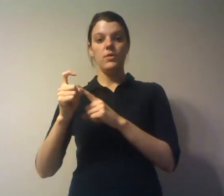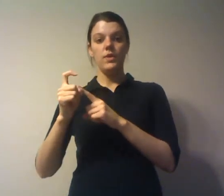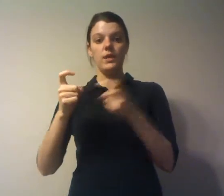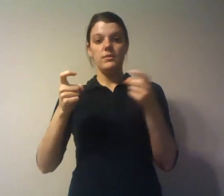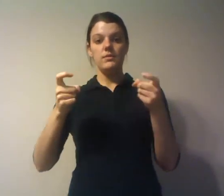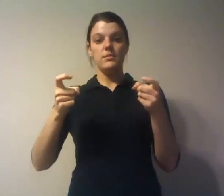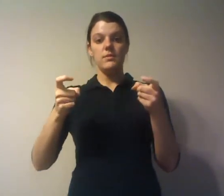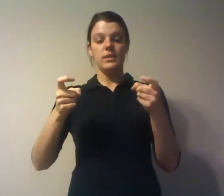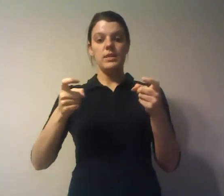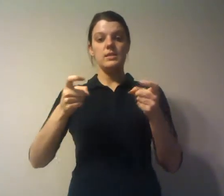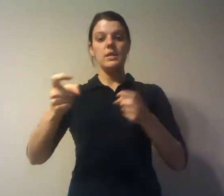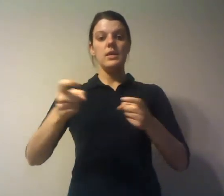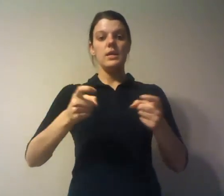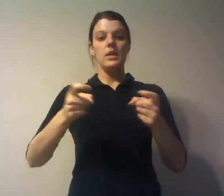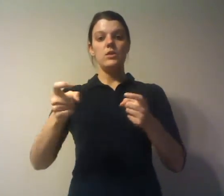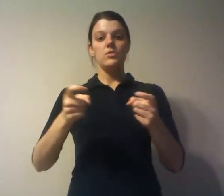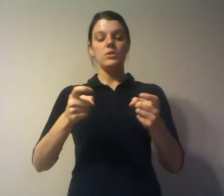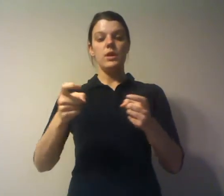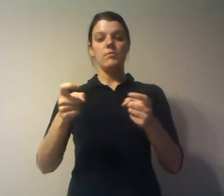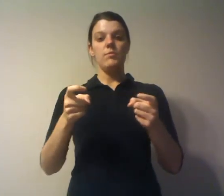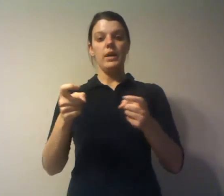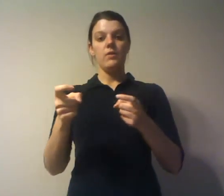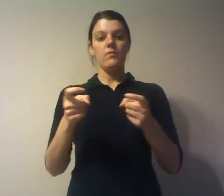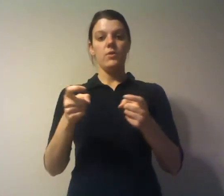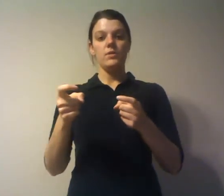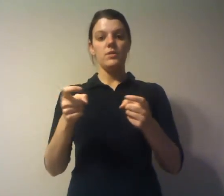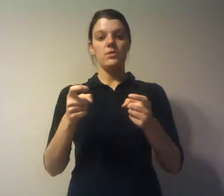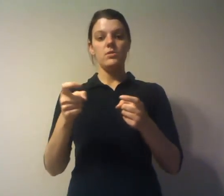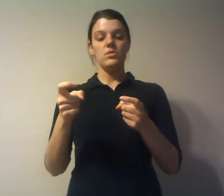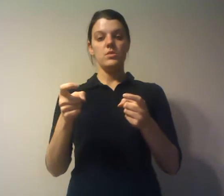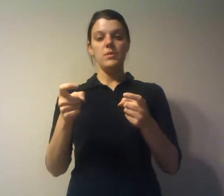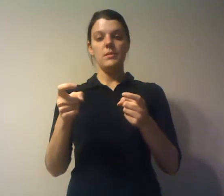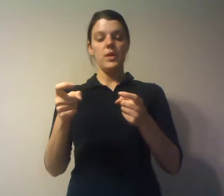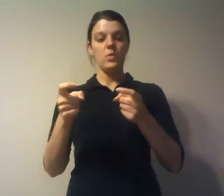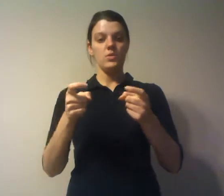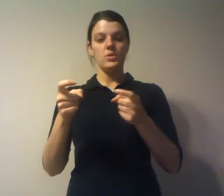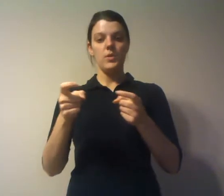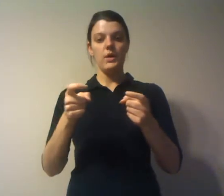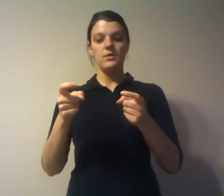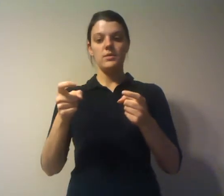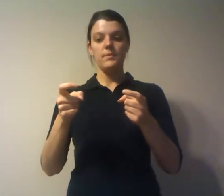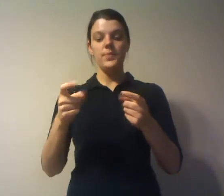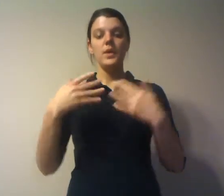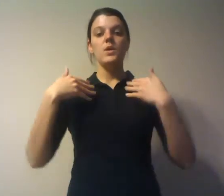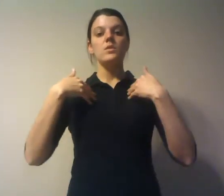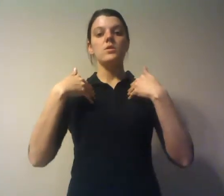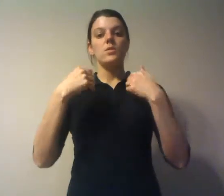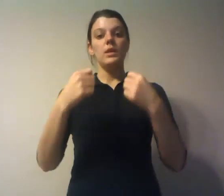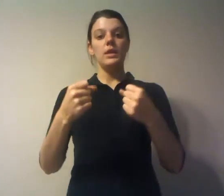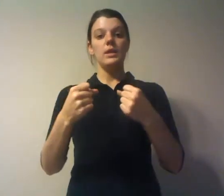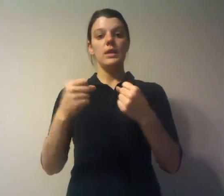both hands like this, and you just kind of move back and forth, just maybe like once or twice. So